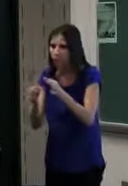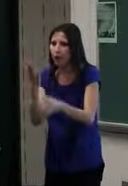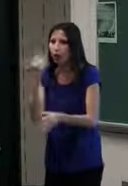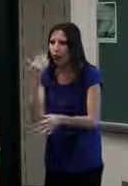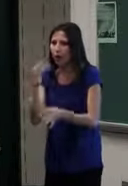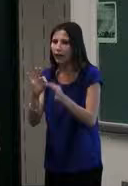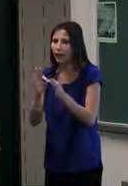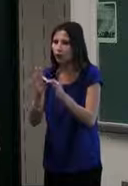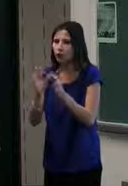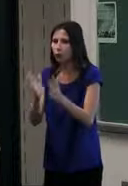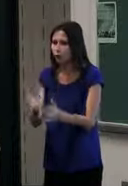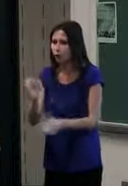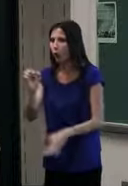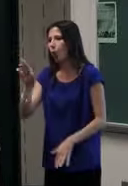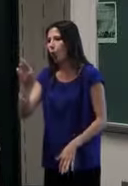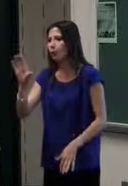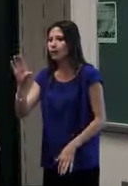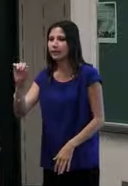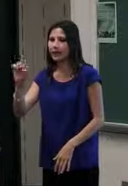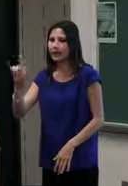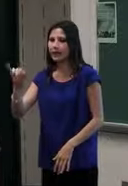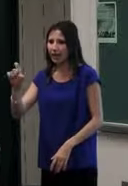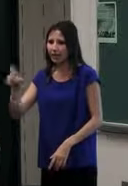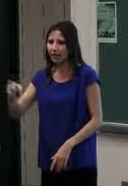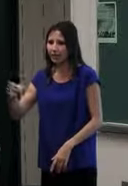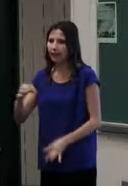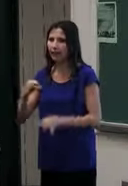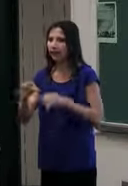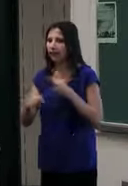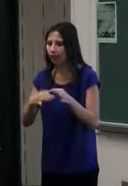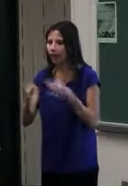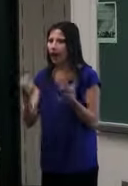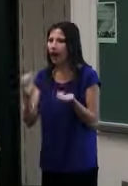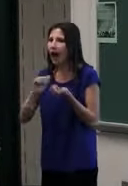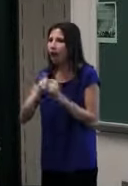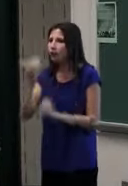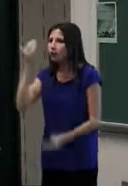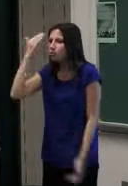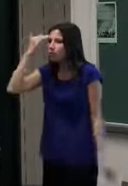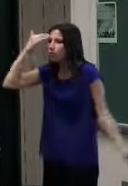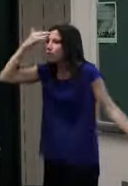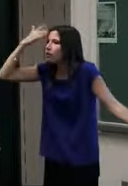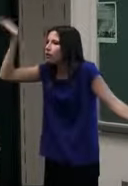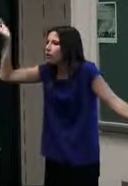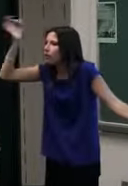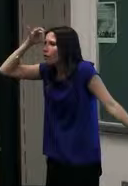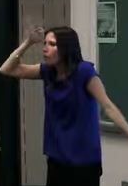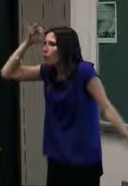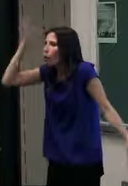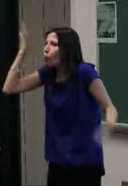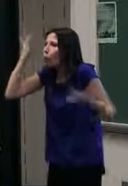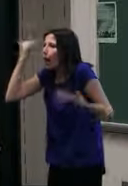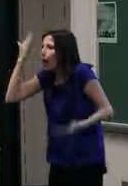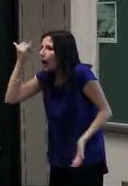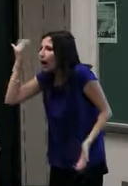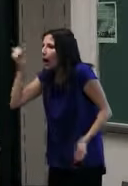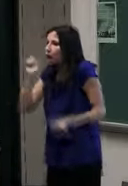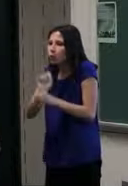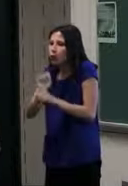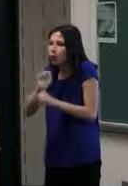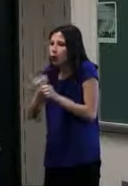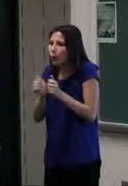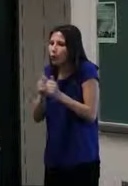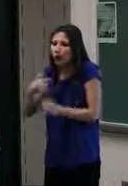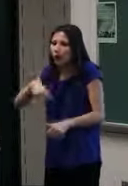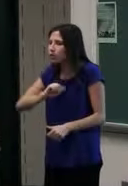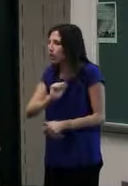I've become more, I would get mad, I guess, be like, how do they not know still? But now it's just like, whatever, we're here, just, sometimes